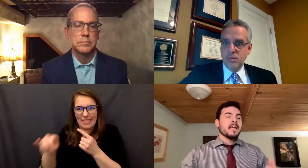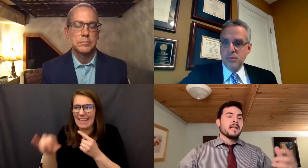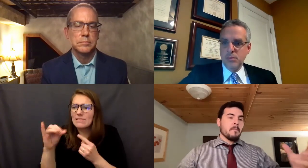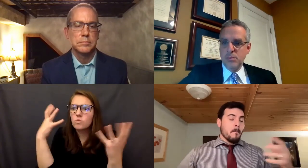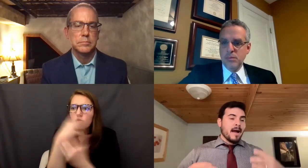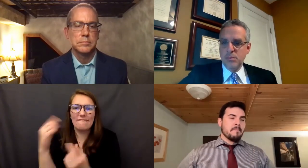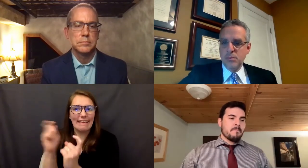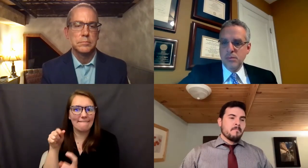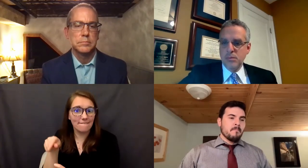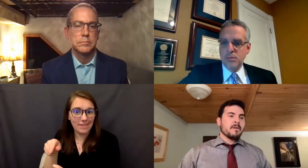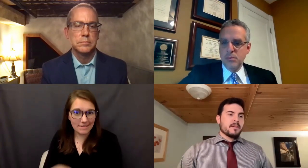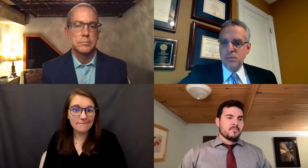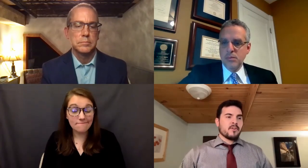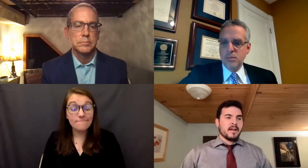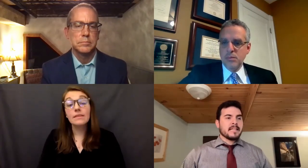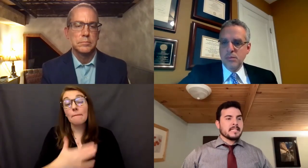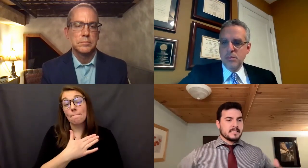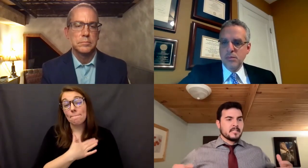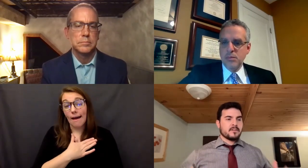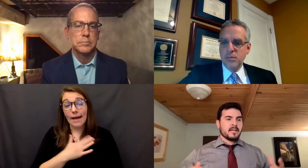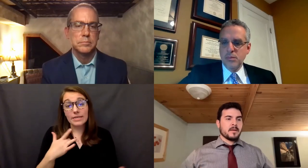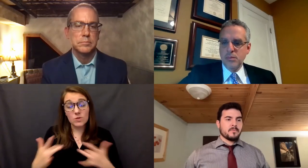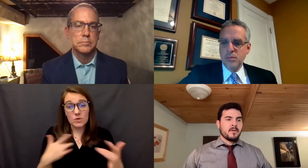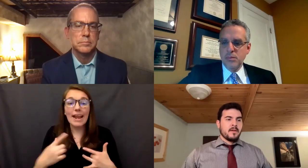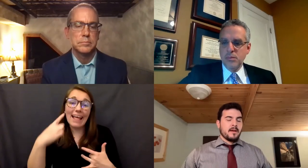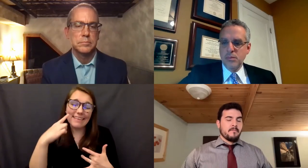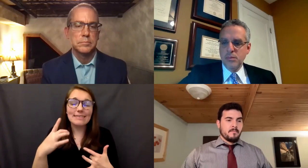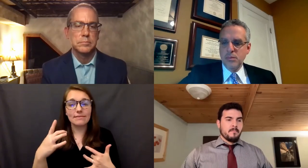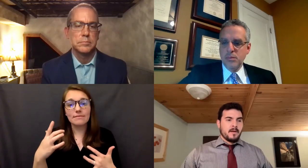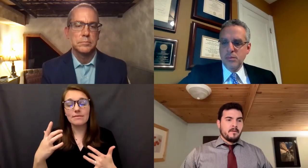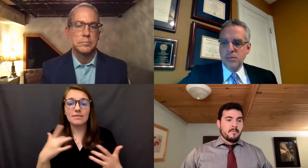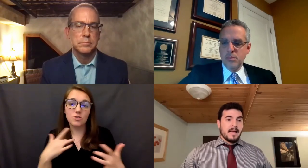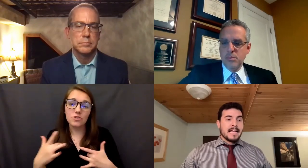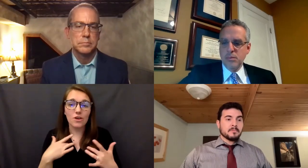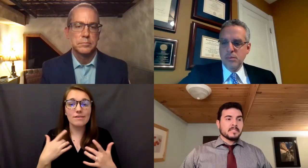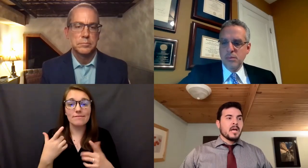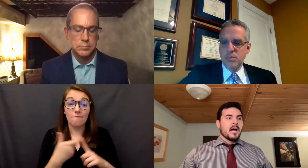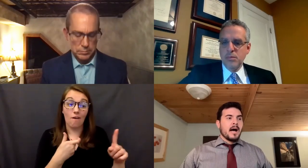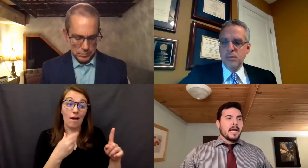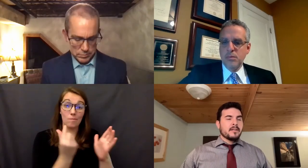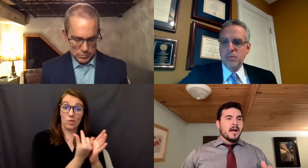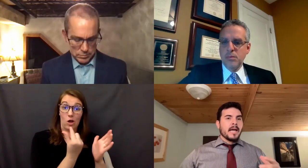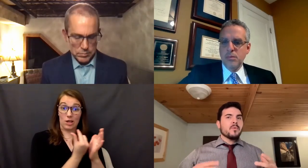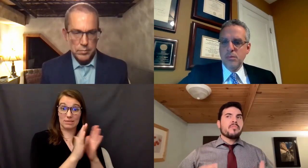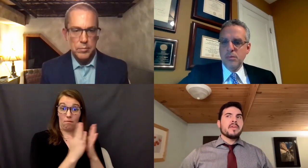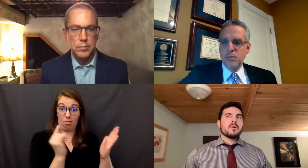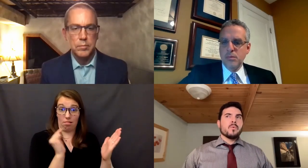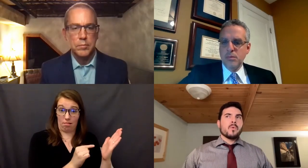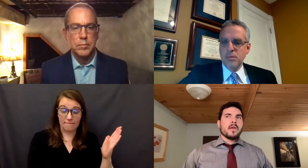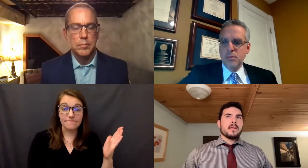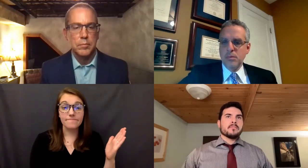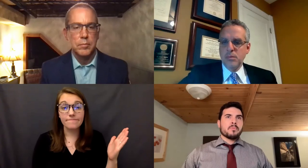gift. My big concern, and I think this is a concern that comes from the gospel, is that I don't